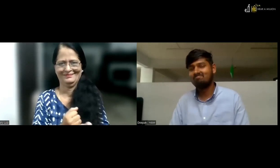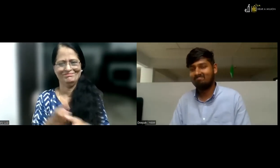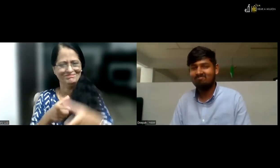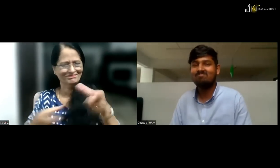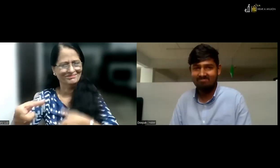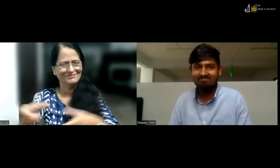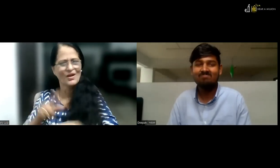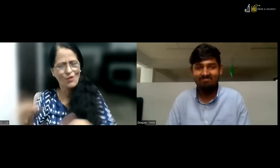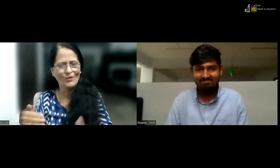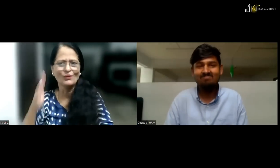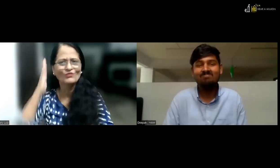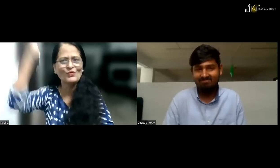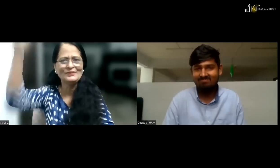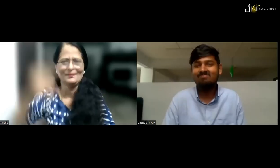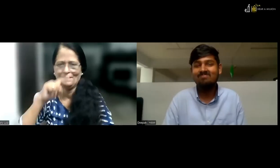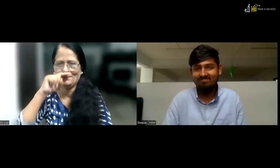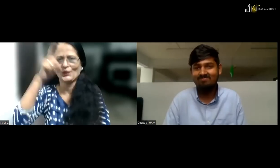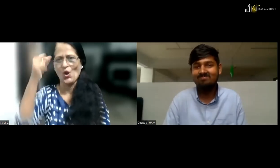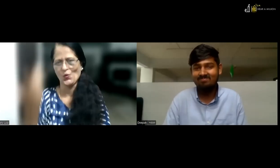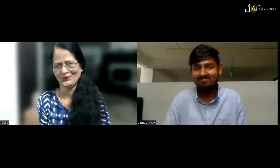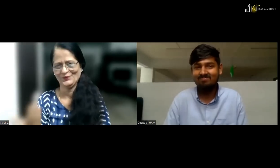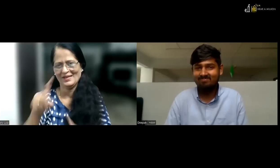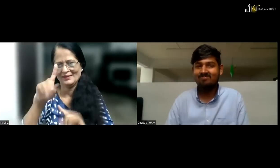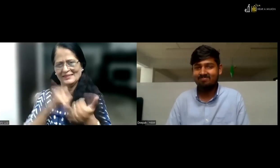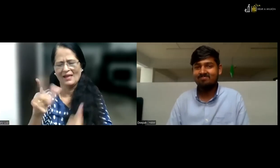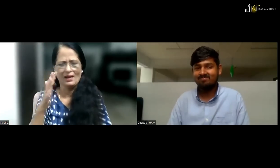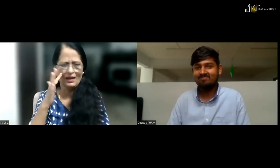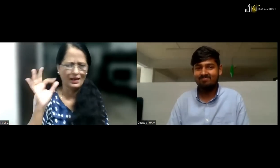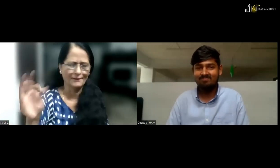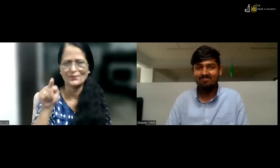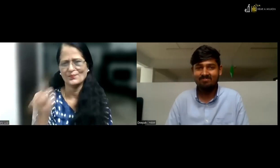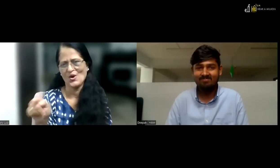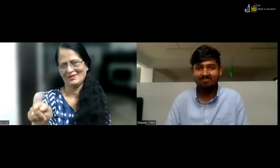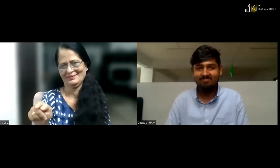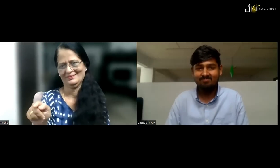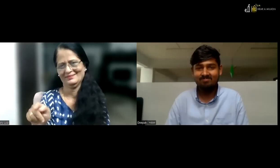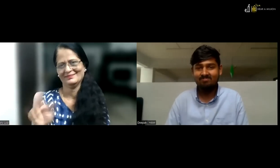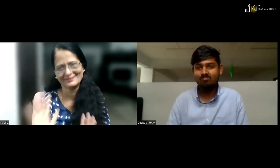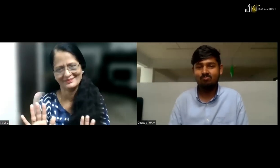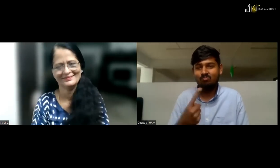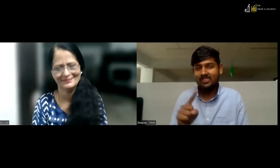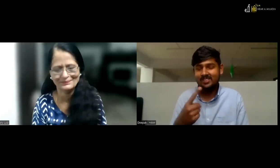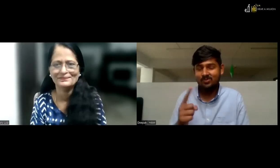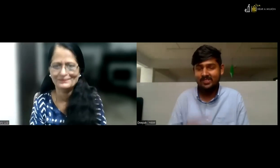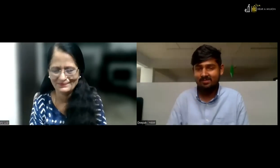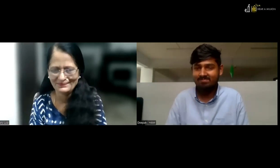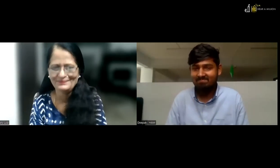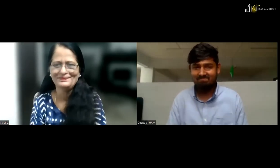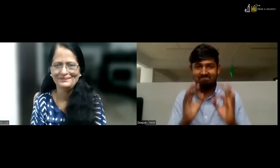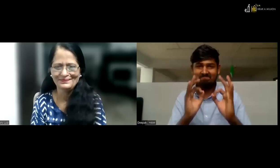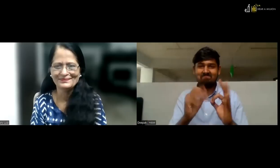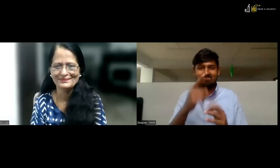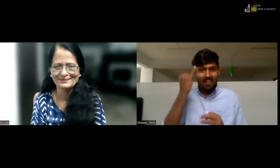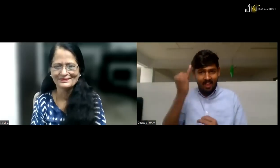in each and every meetings, we are supporting them. So this is how our future will be leading towards sign language.